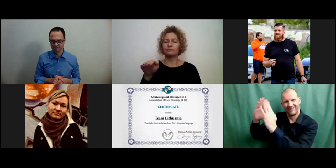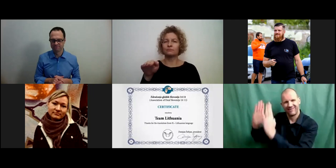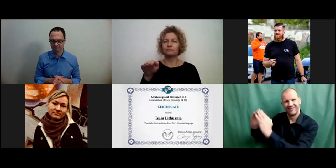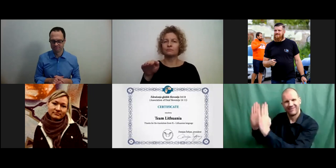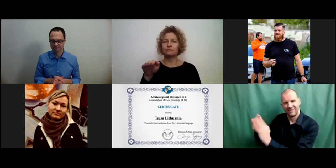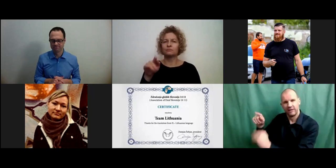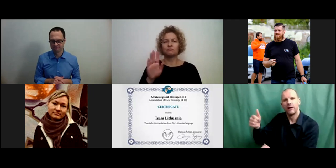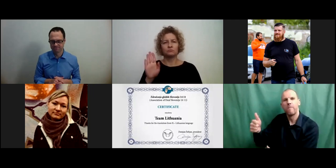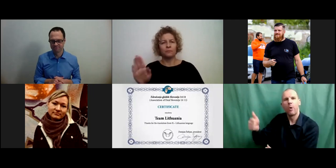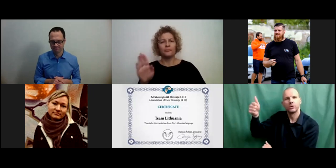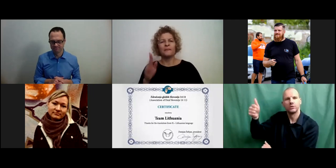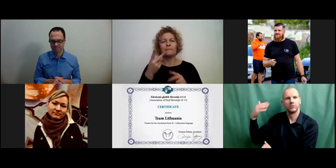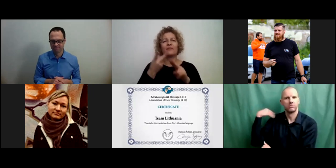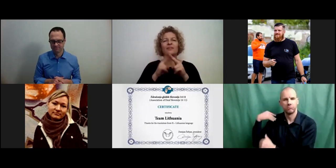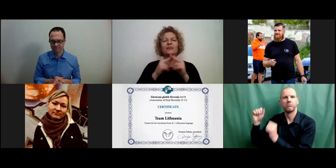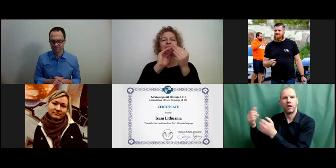Also,